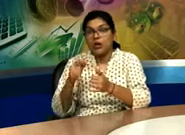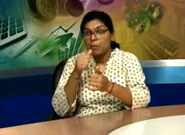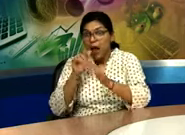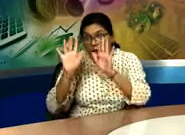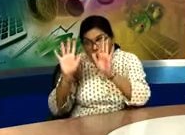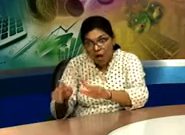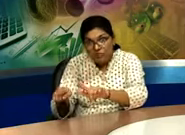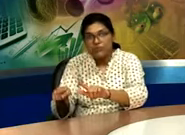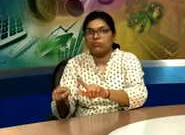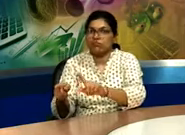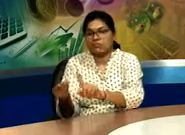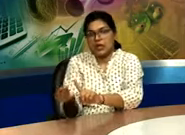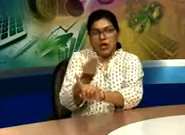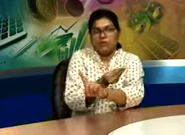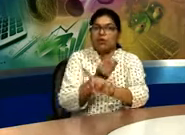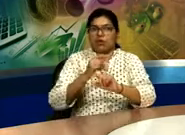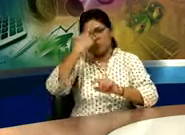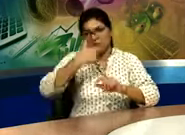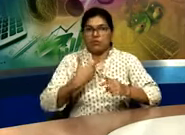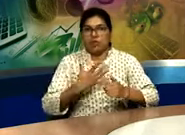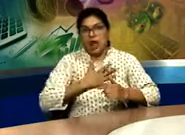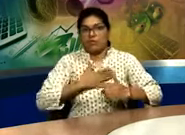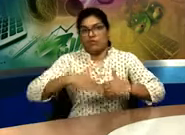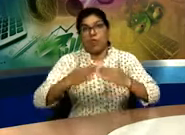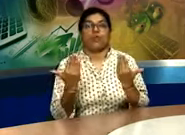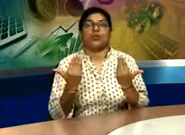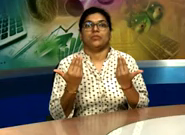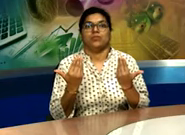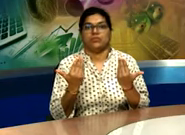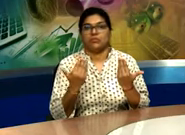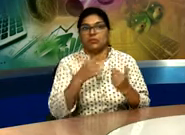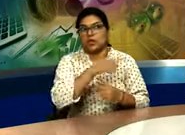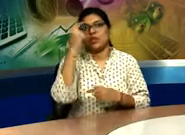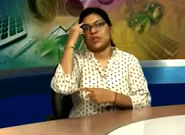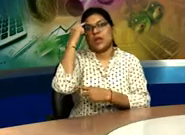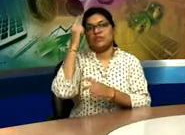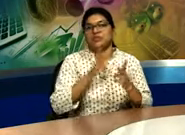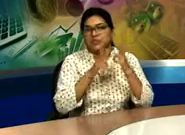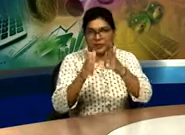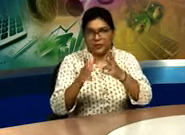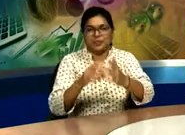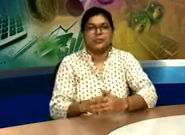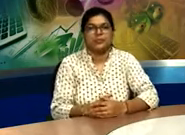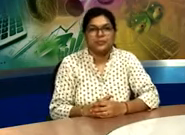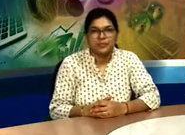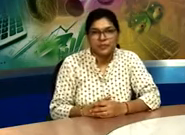And because Mars has water vapor, so that is why life may exist